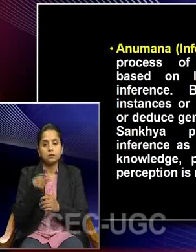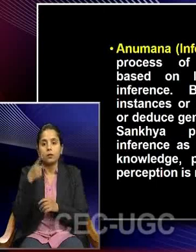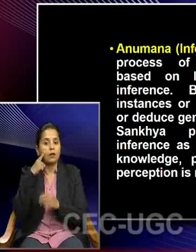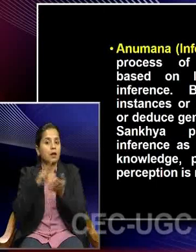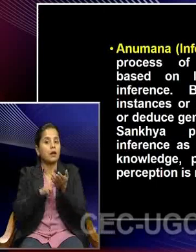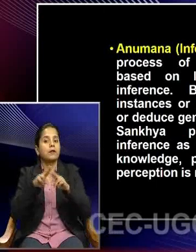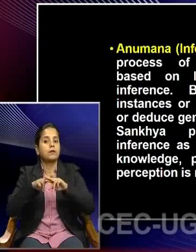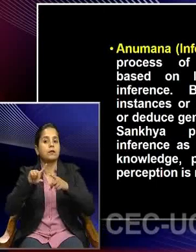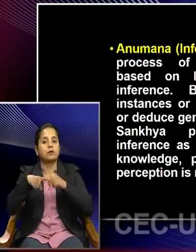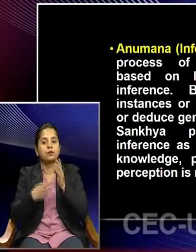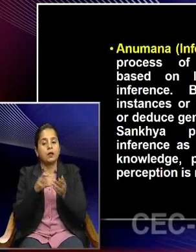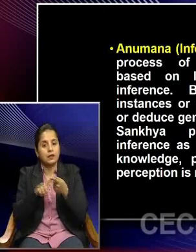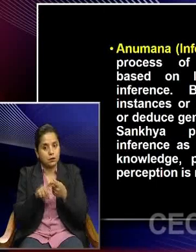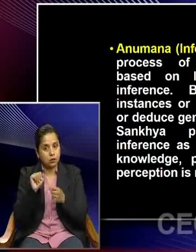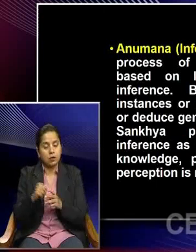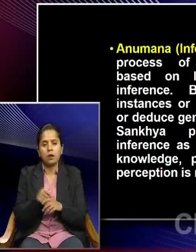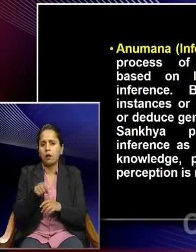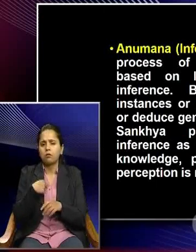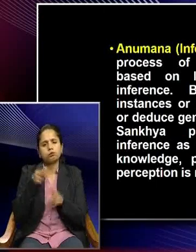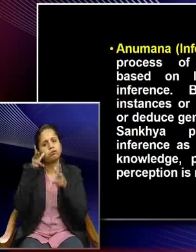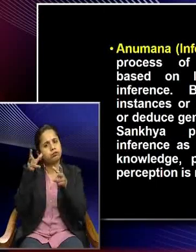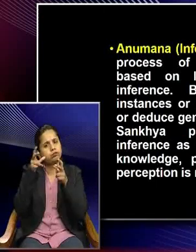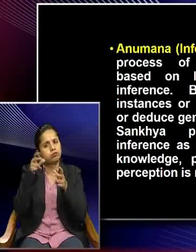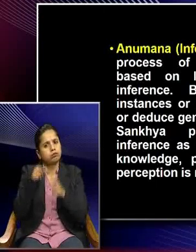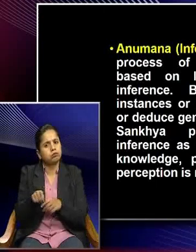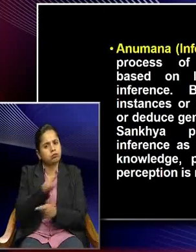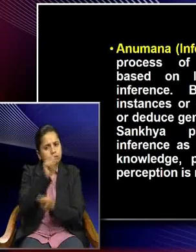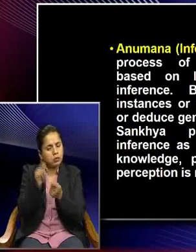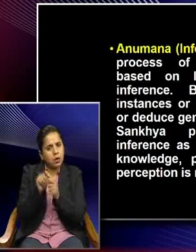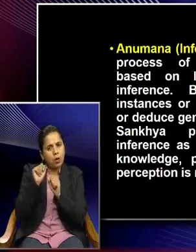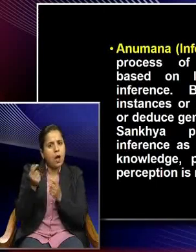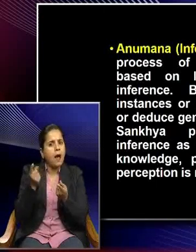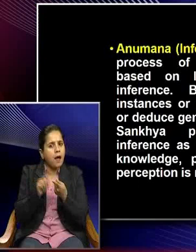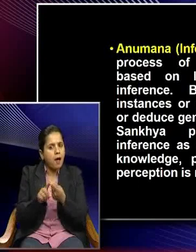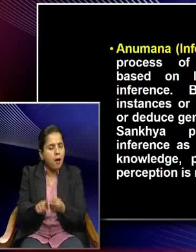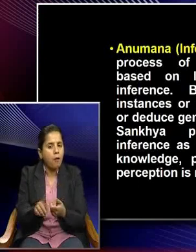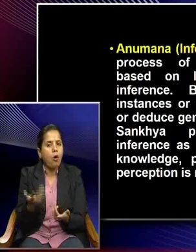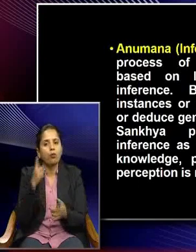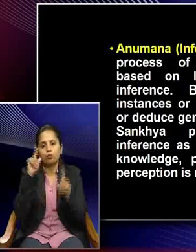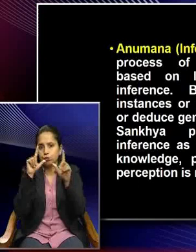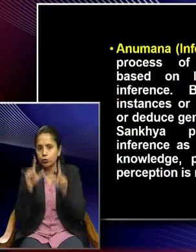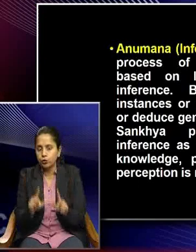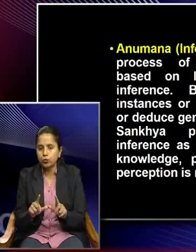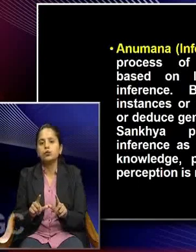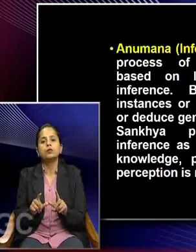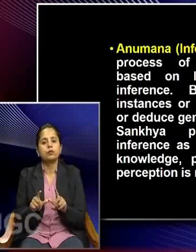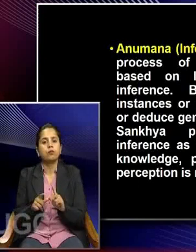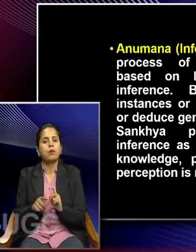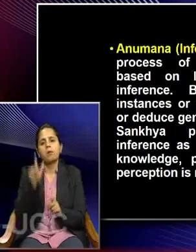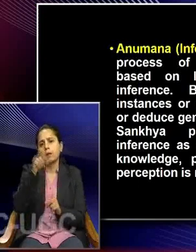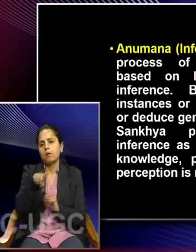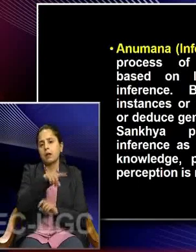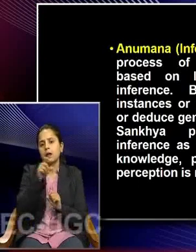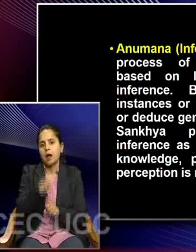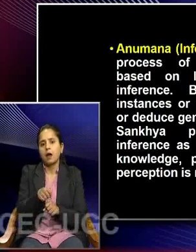inference. By observing specific instances or evidence, one can